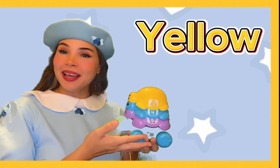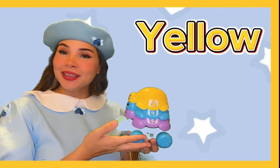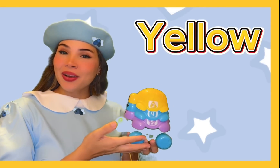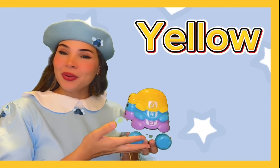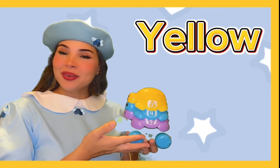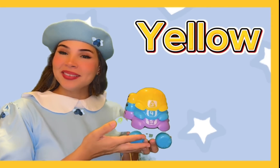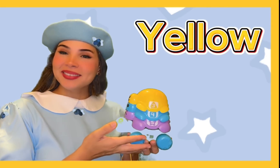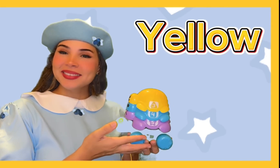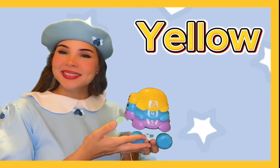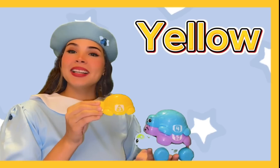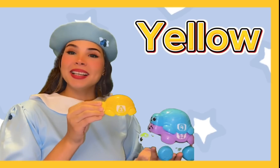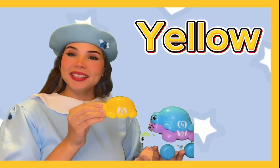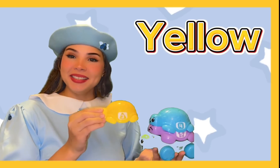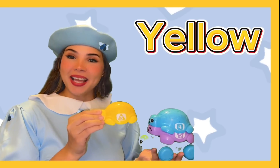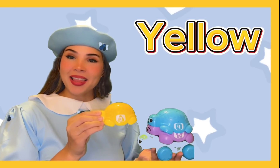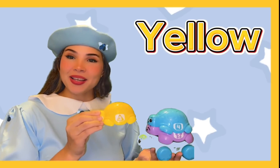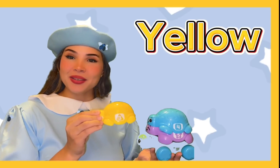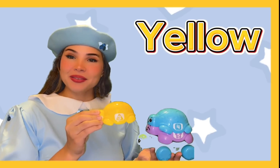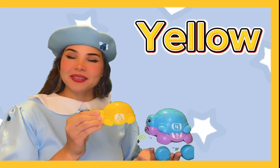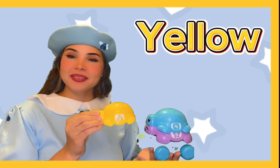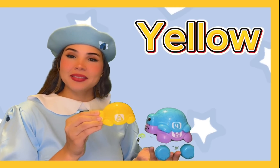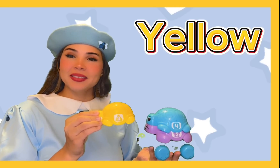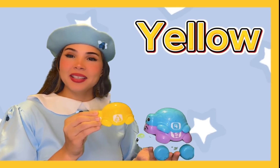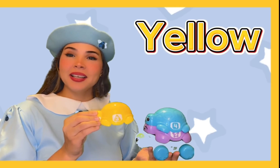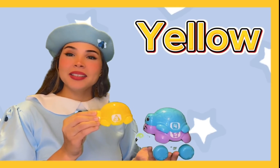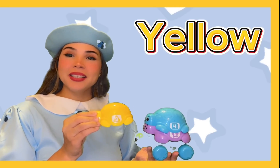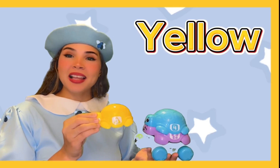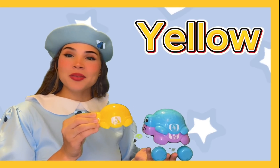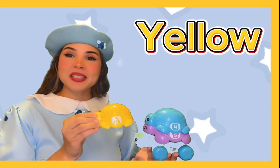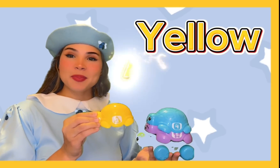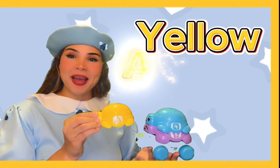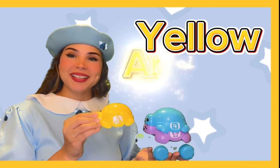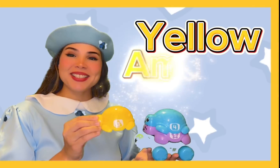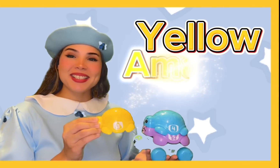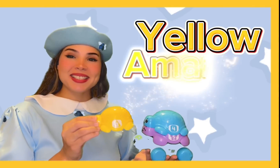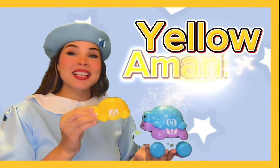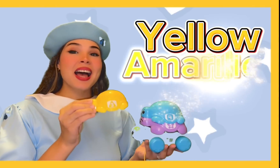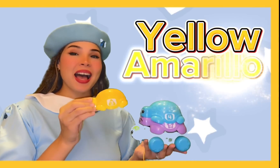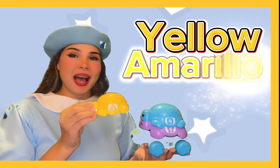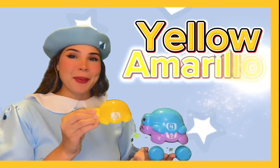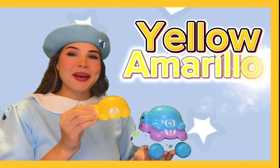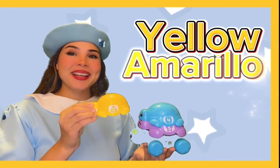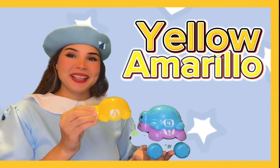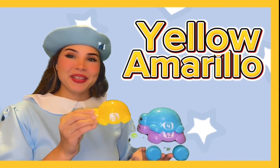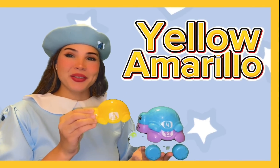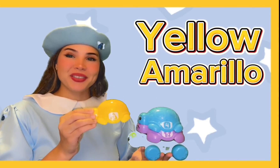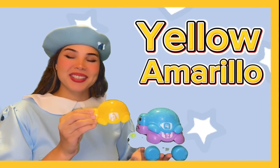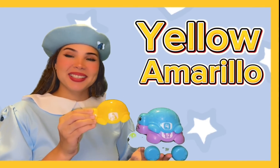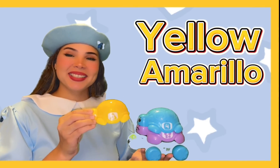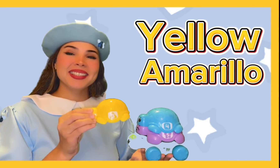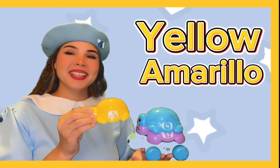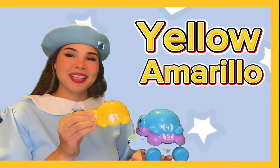yellow? Yellow. Yellow in Spanish is amarillo. Can you